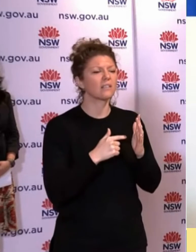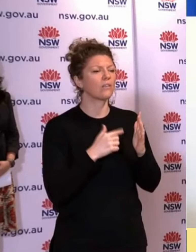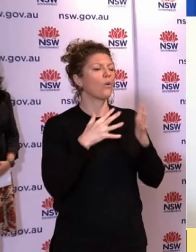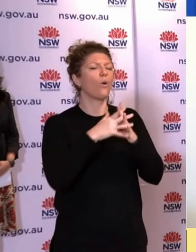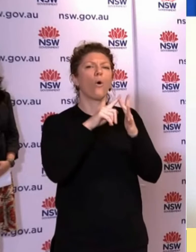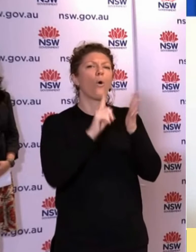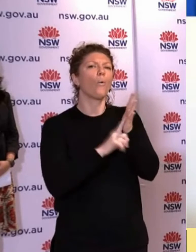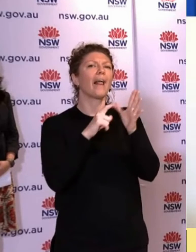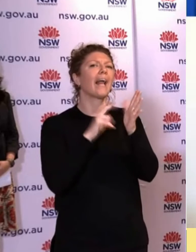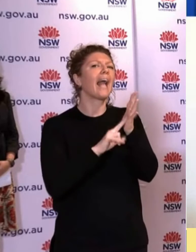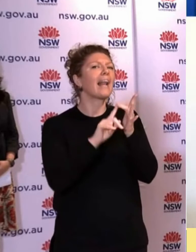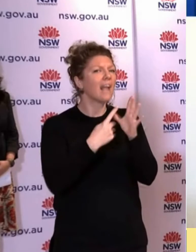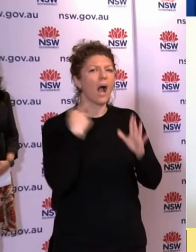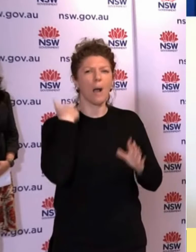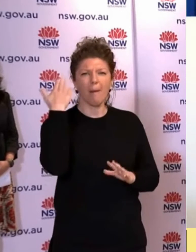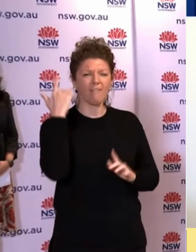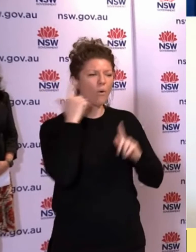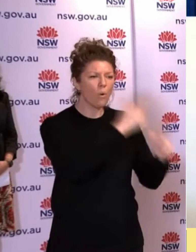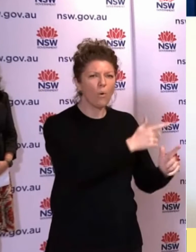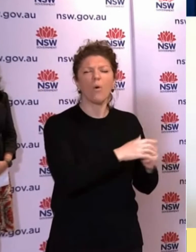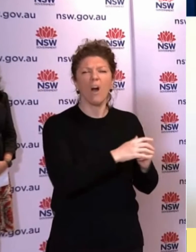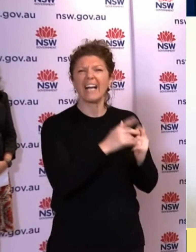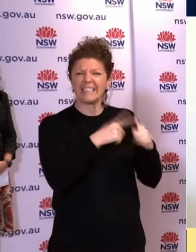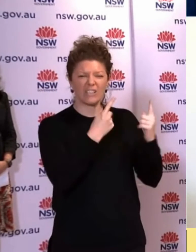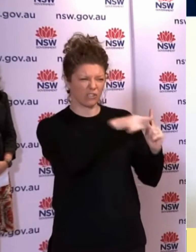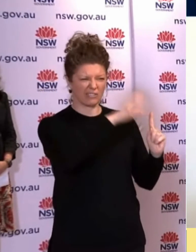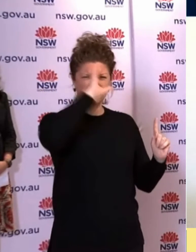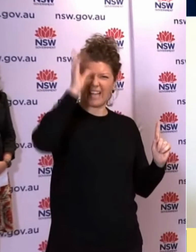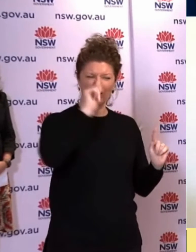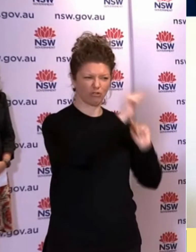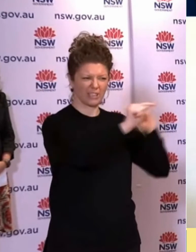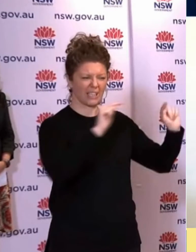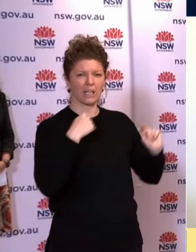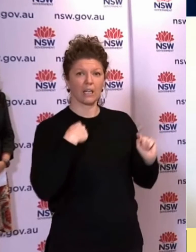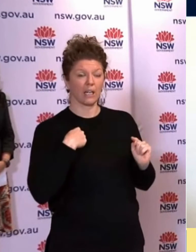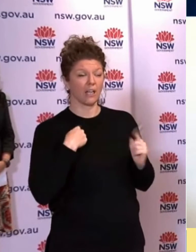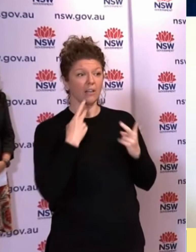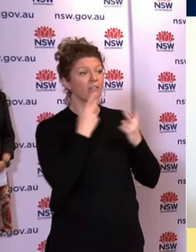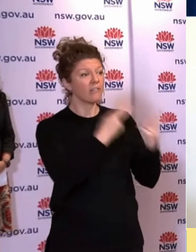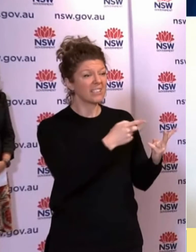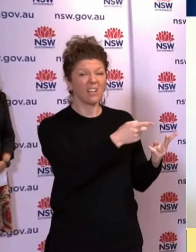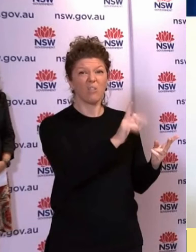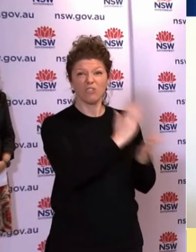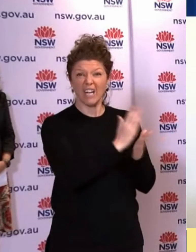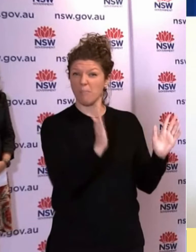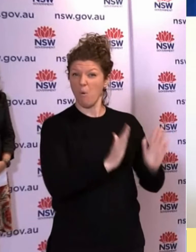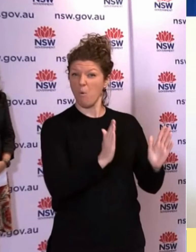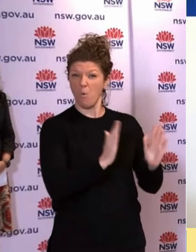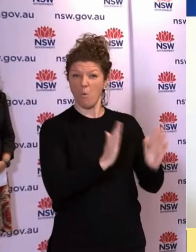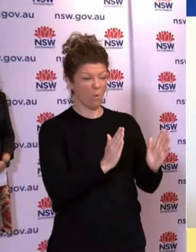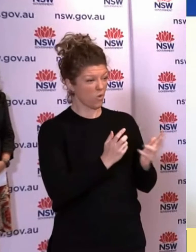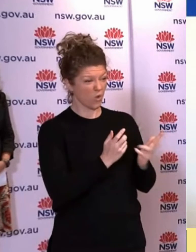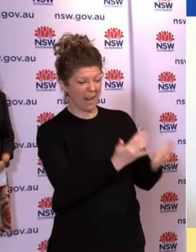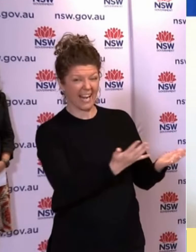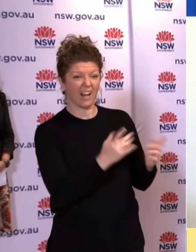on quite a number of occasions, Brewarrina and so on, and the community size is relatively small. I mean, in